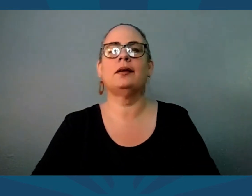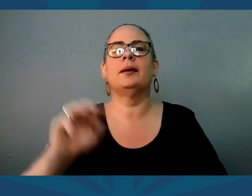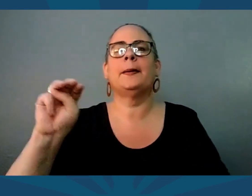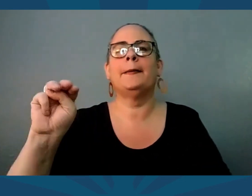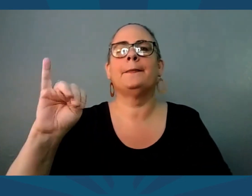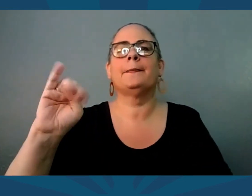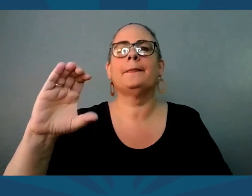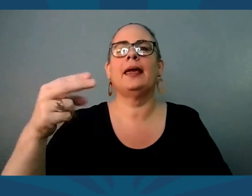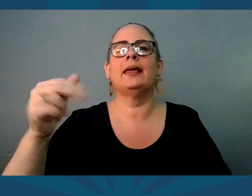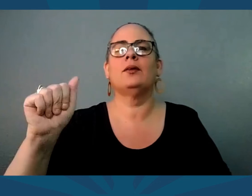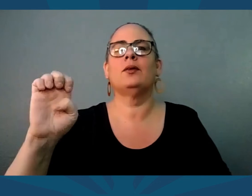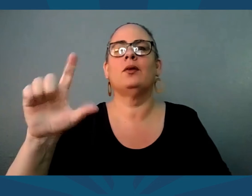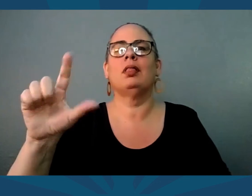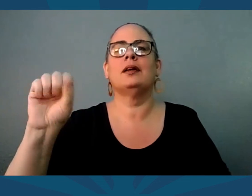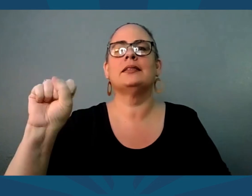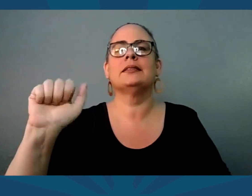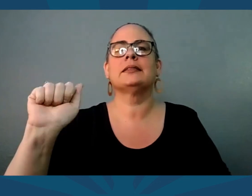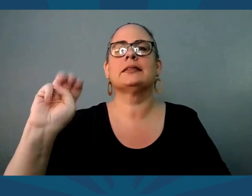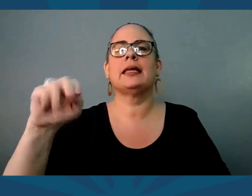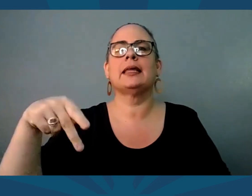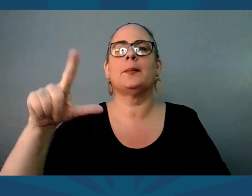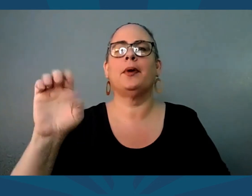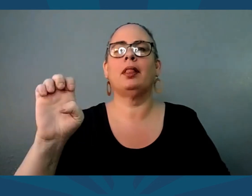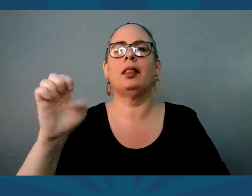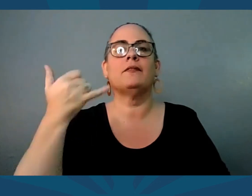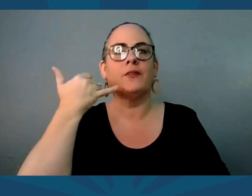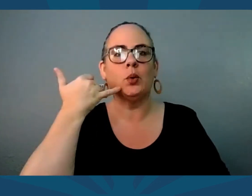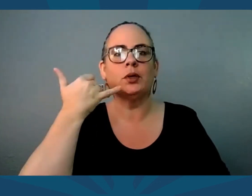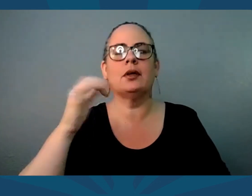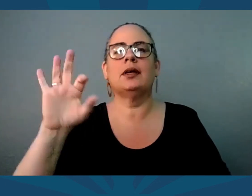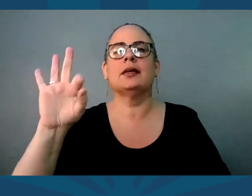Navajo, Michael Sample,